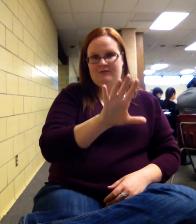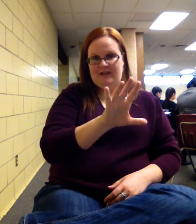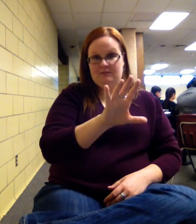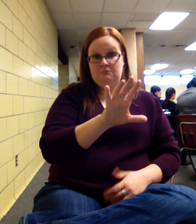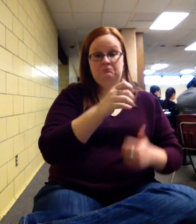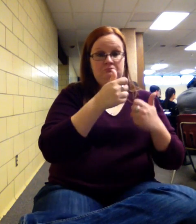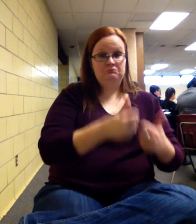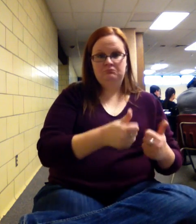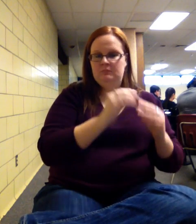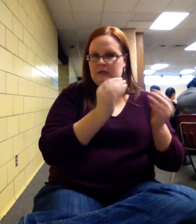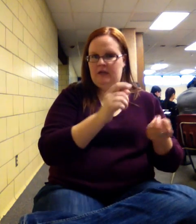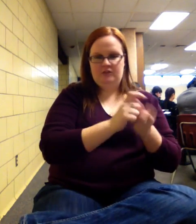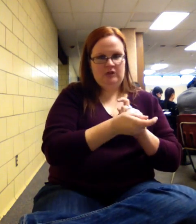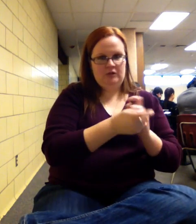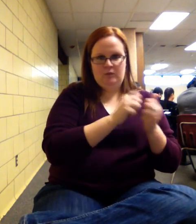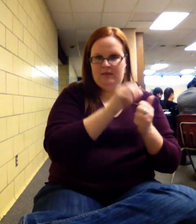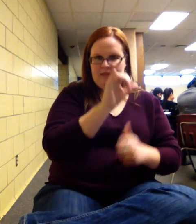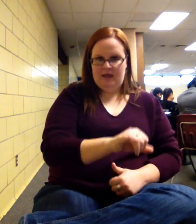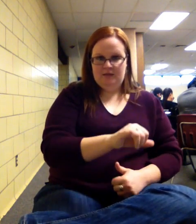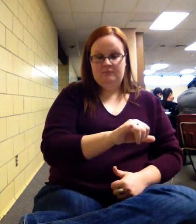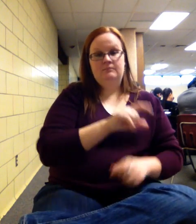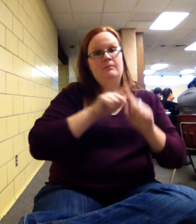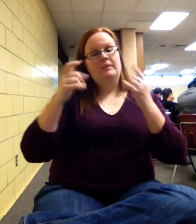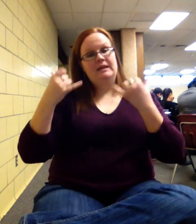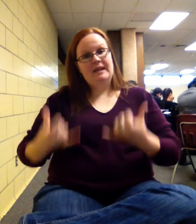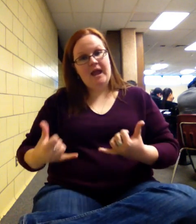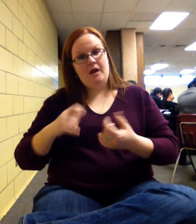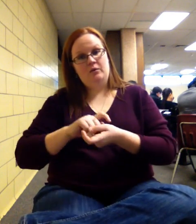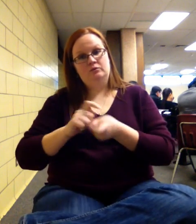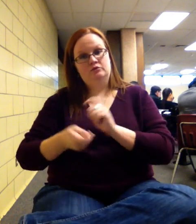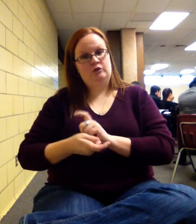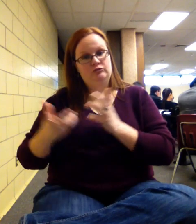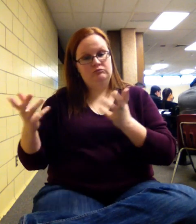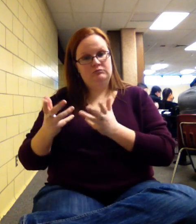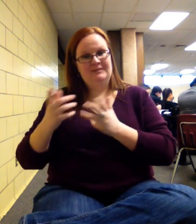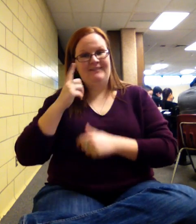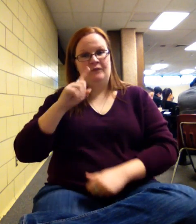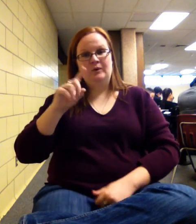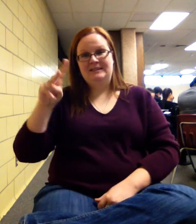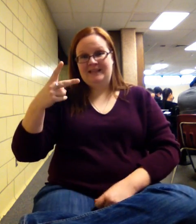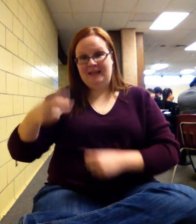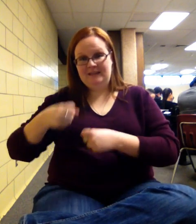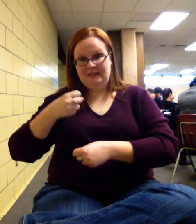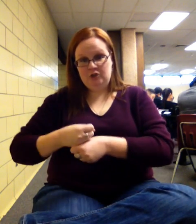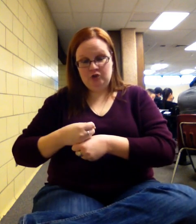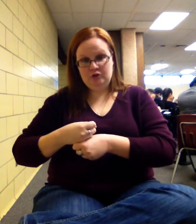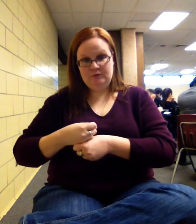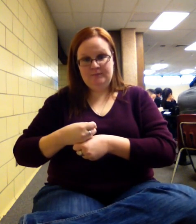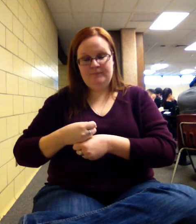so nothing changed there. What's changing now is that in year 2, the second year we invest, we